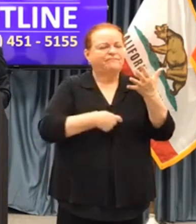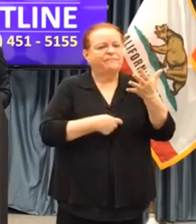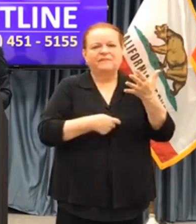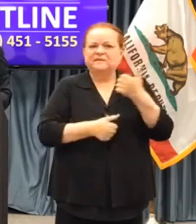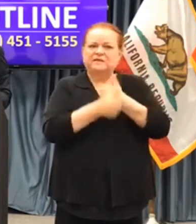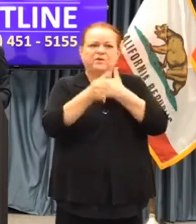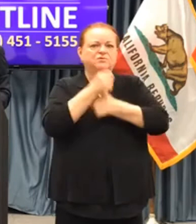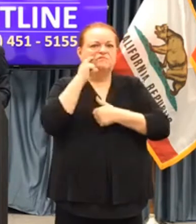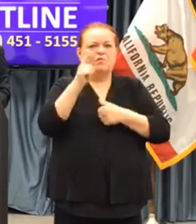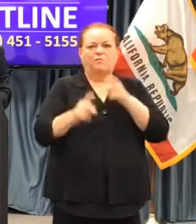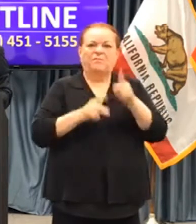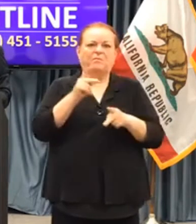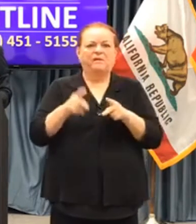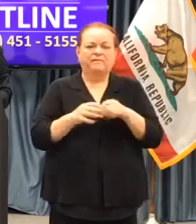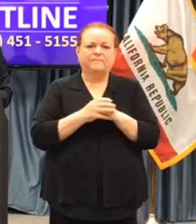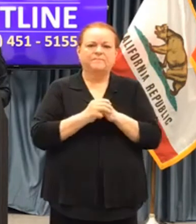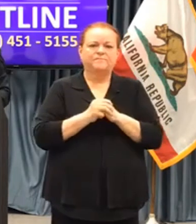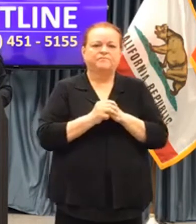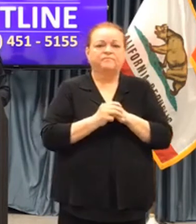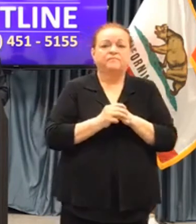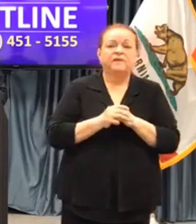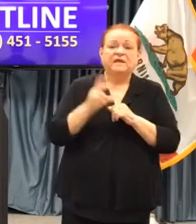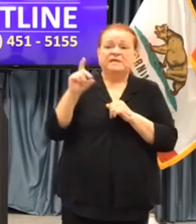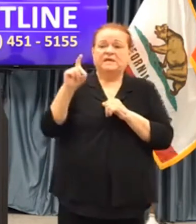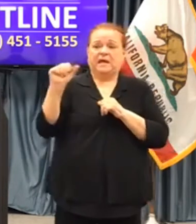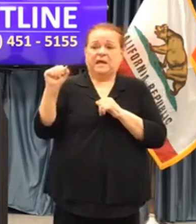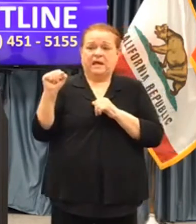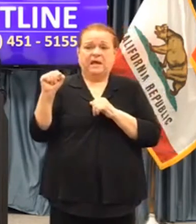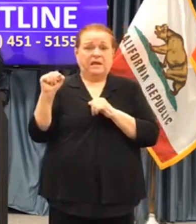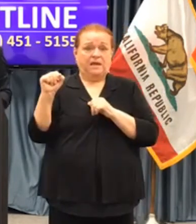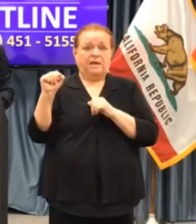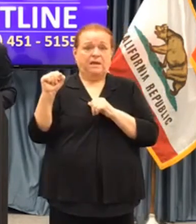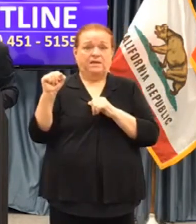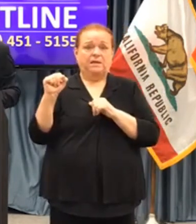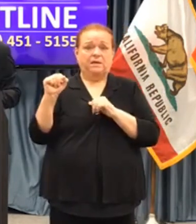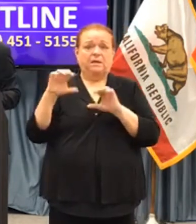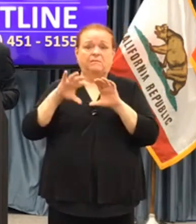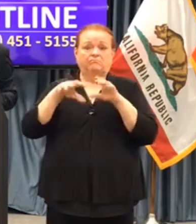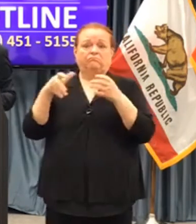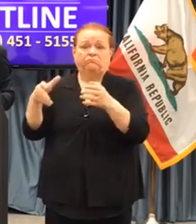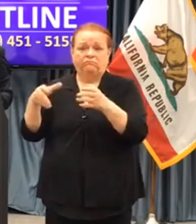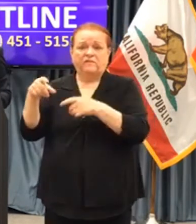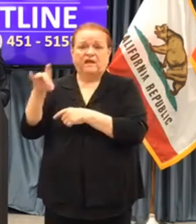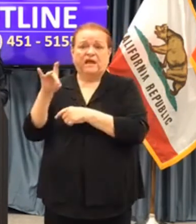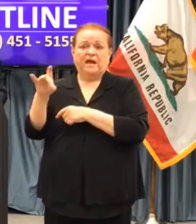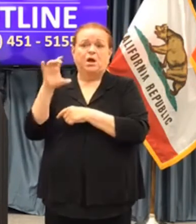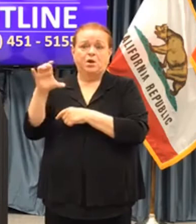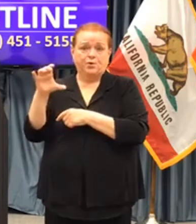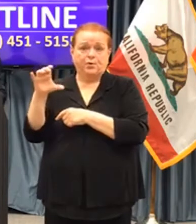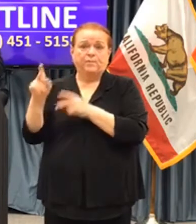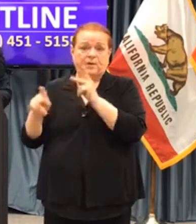behalf of the Orange County District Attorney's Office and the 800 employees of that office, 600 are working